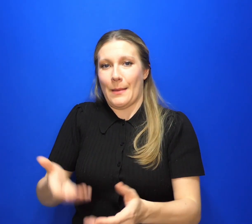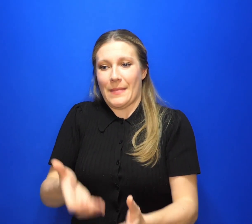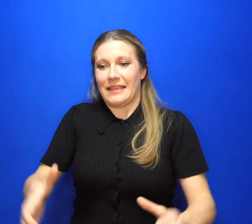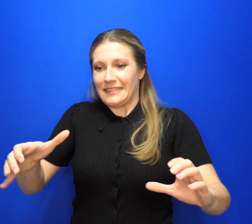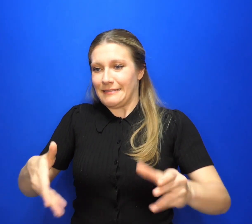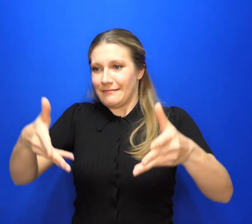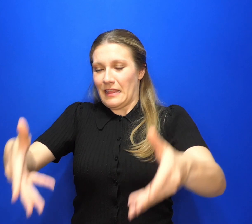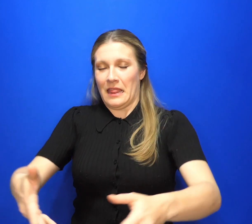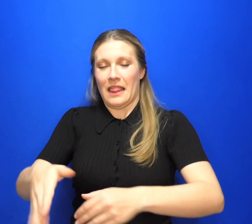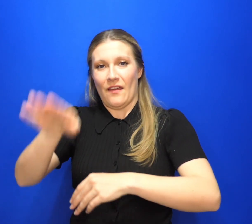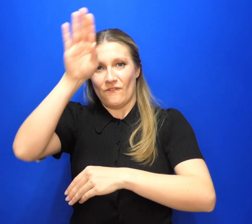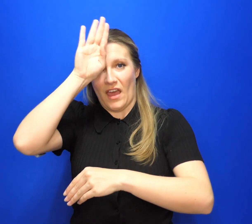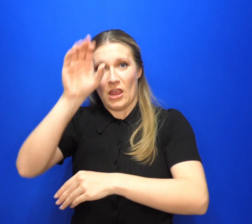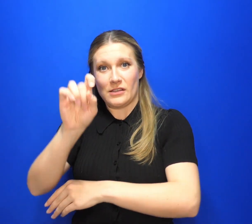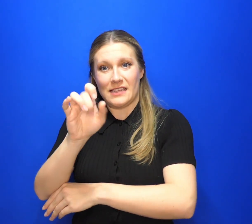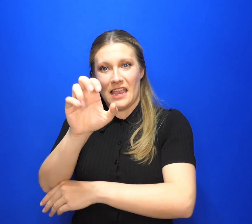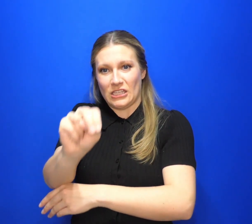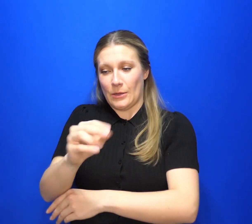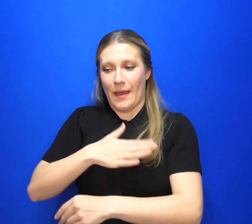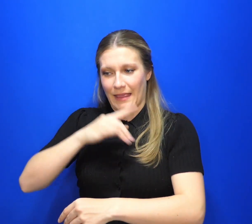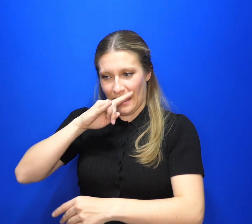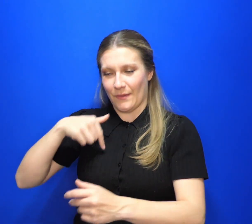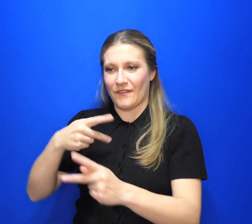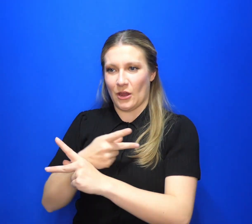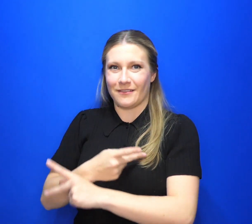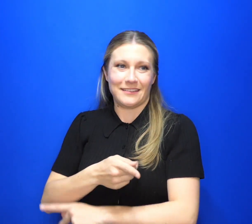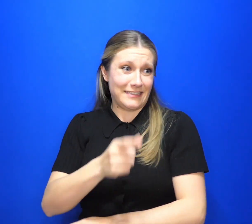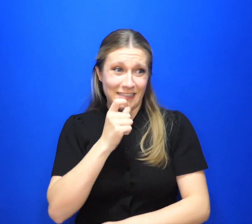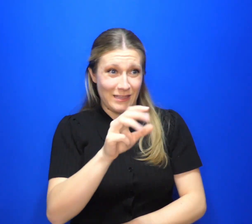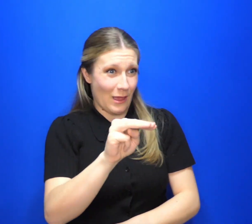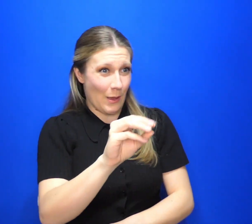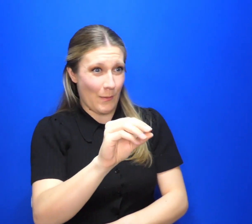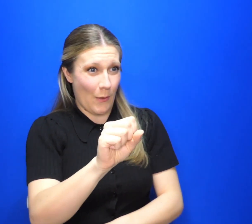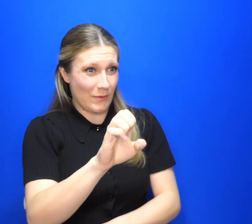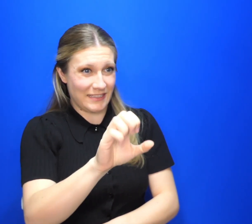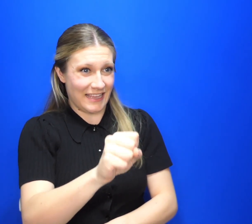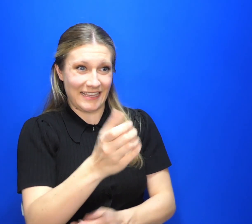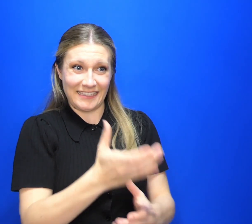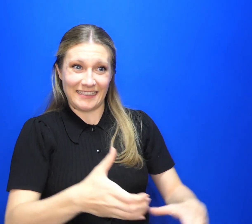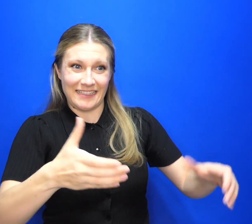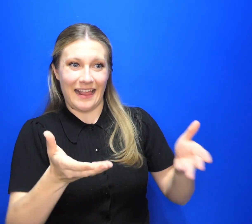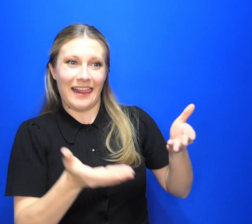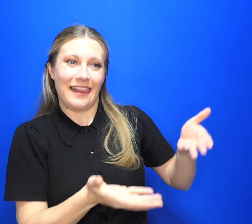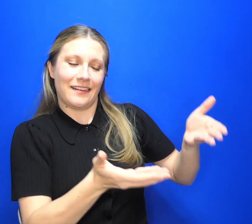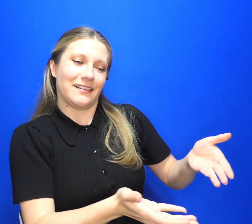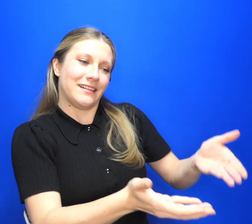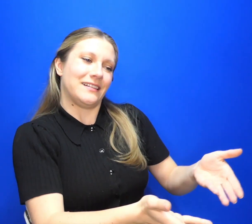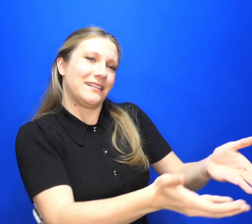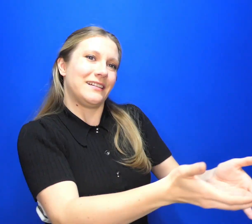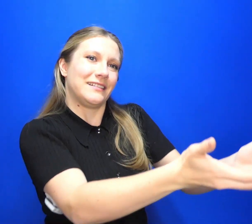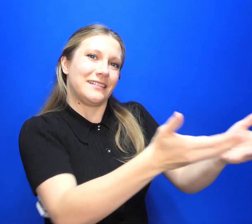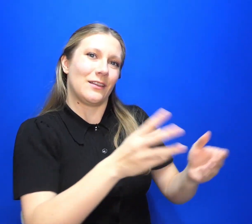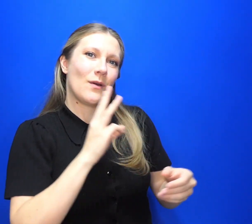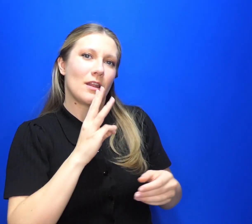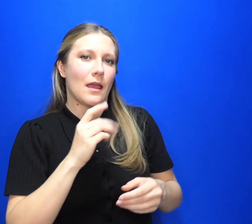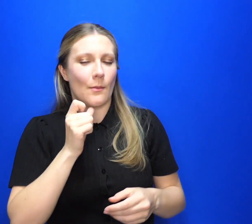You're not going to let her go down the stream with her basket. I didn't, I'm not very religious, Jenny, so I don't know that whole thing, but it did pop into my head about,